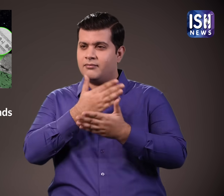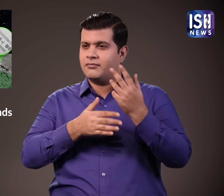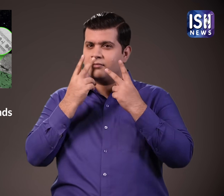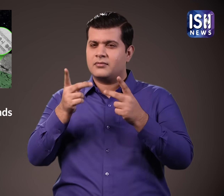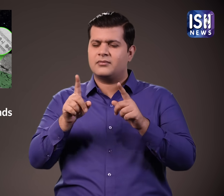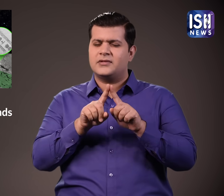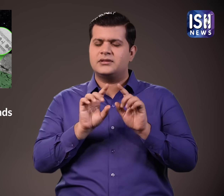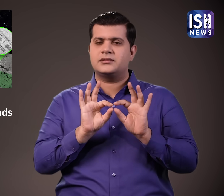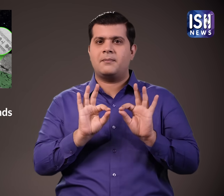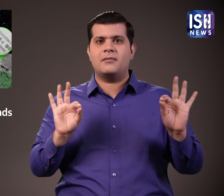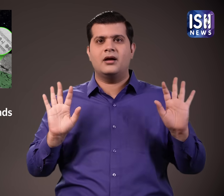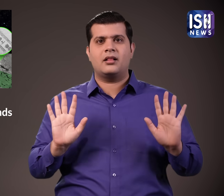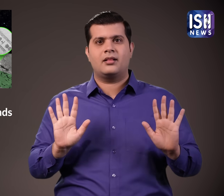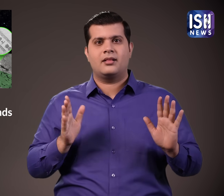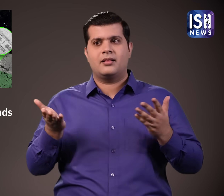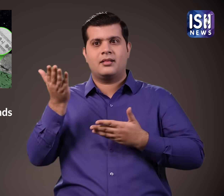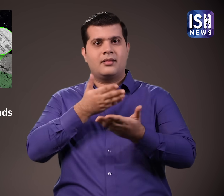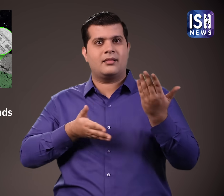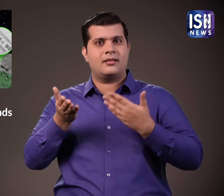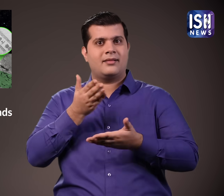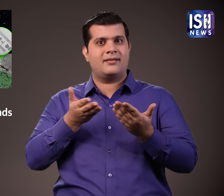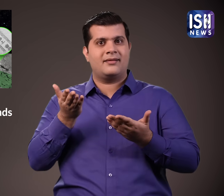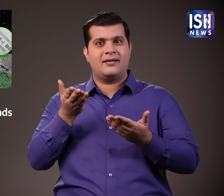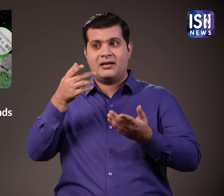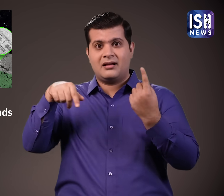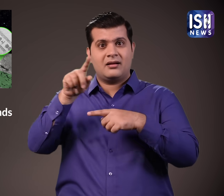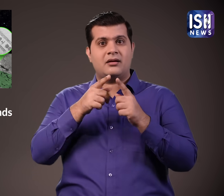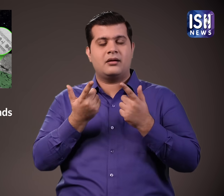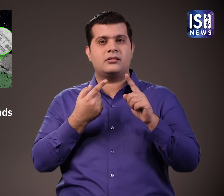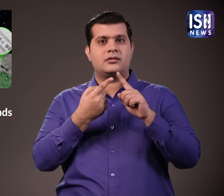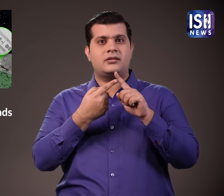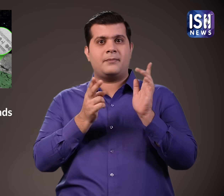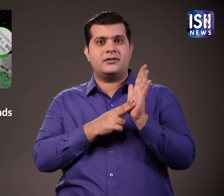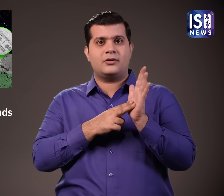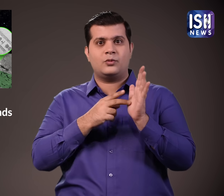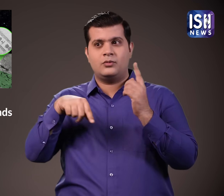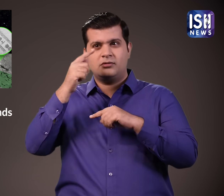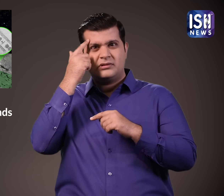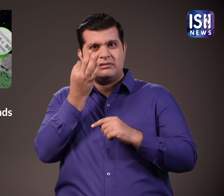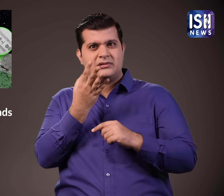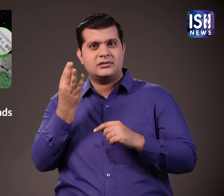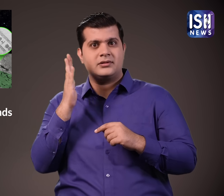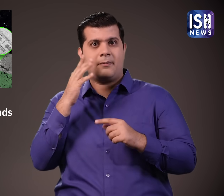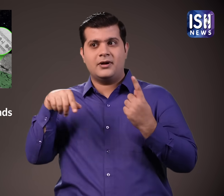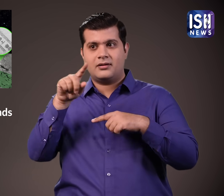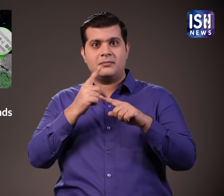They are all very simple people, skilled scientists from Tamil Nadu and South India